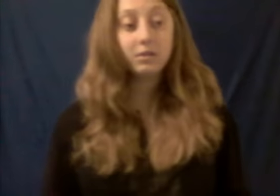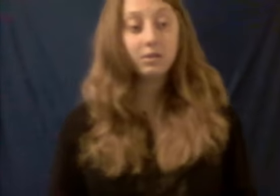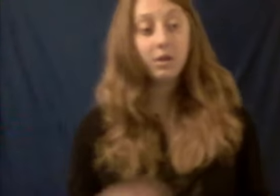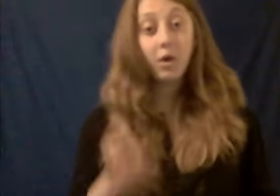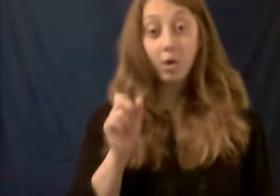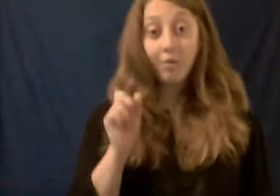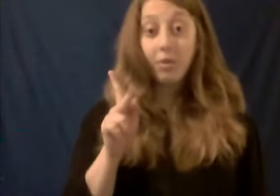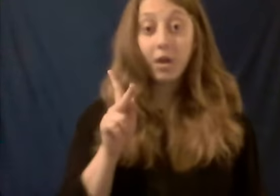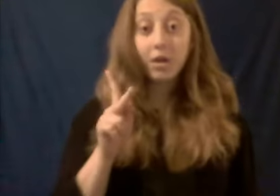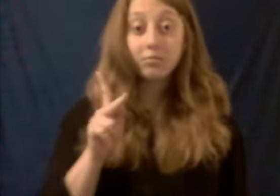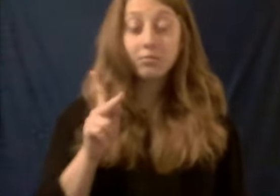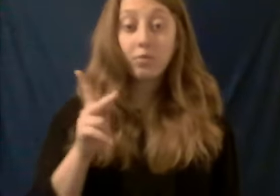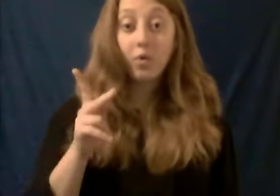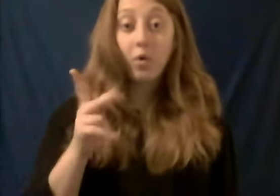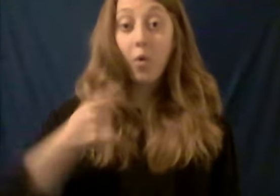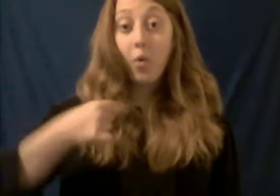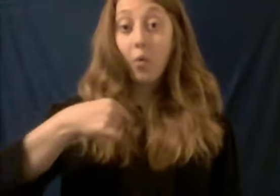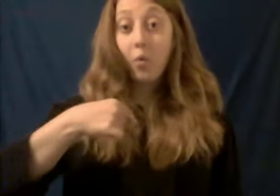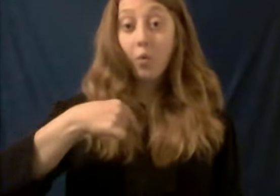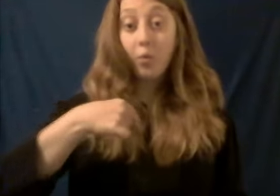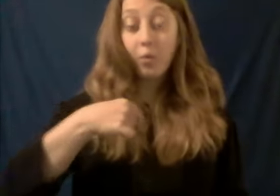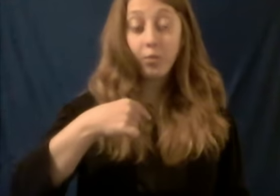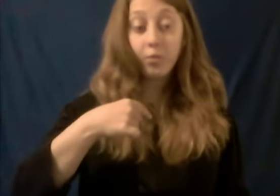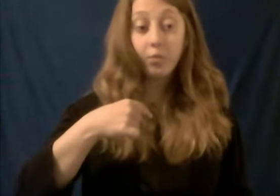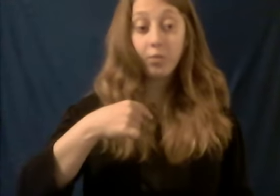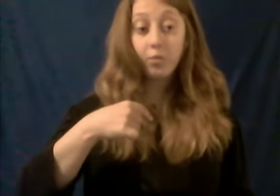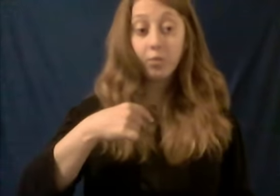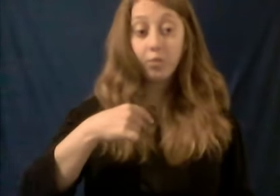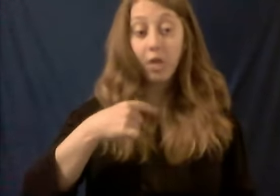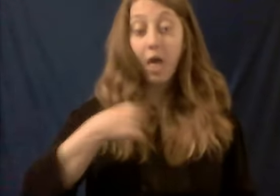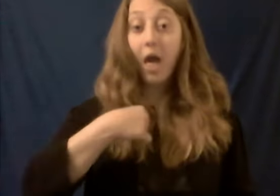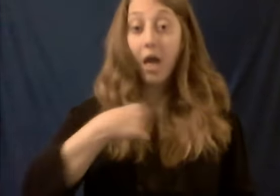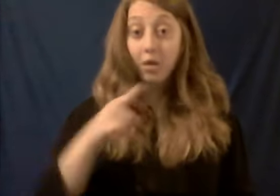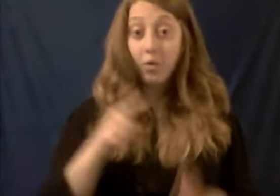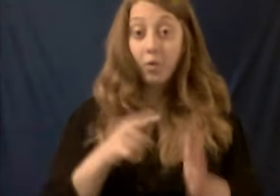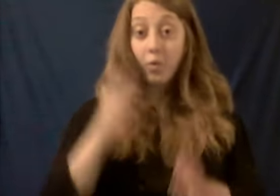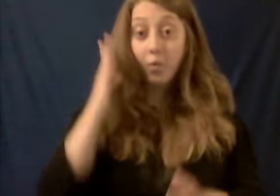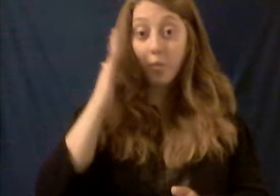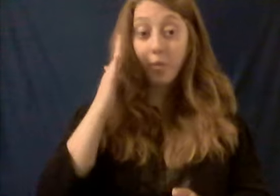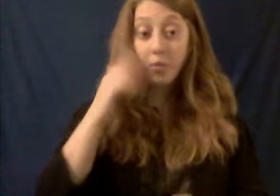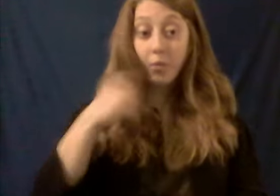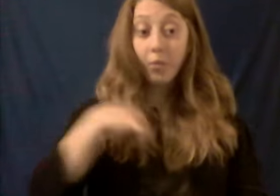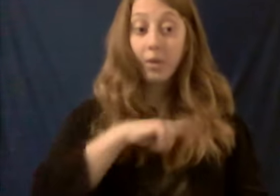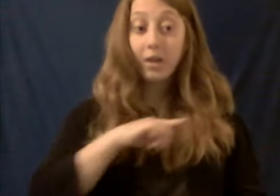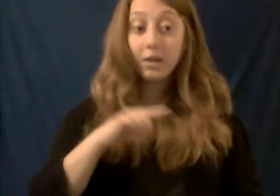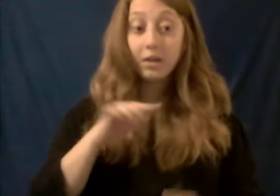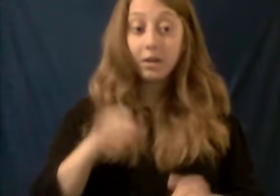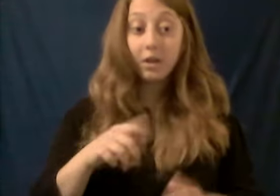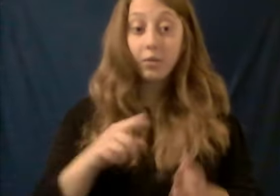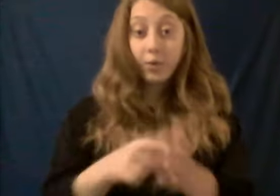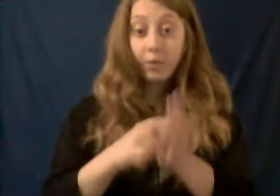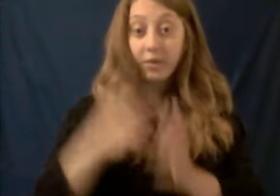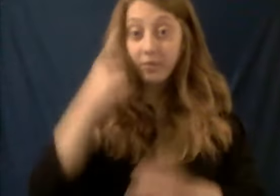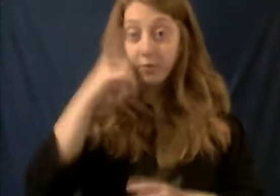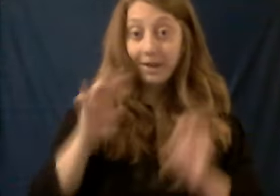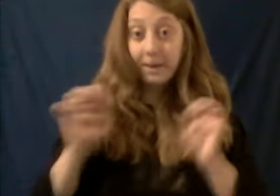Okay. Well, what we'll do is we'll have to put in a request for emergency assistance, and then maybe we can go and then follow back up with you